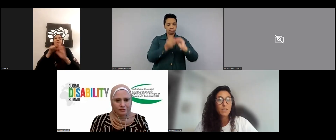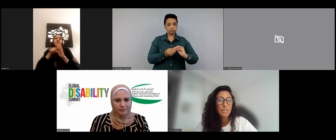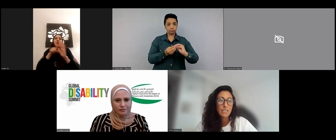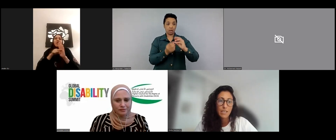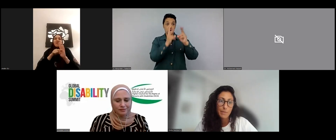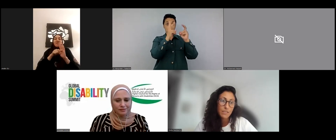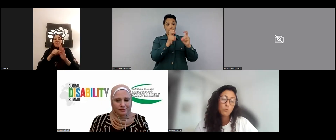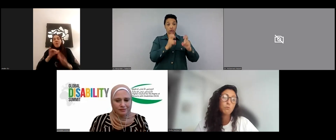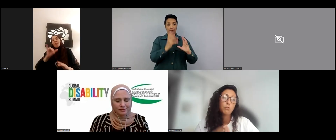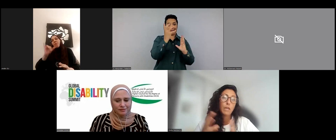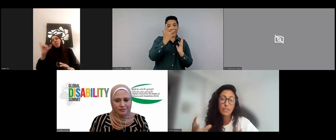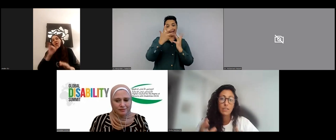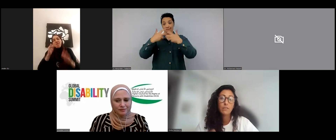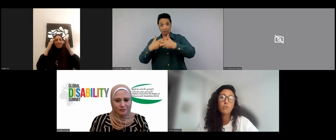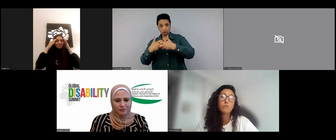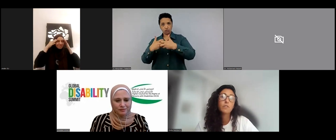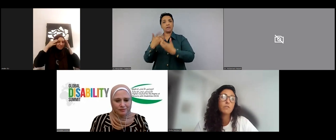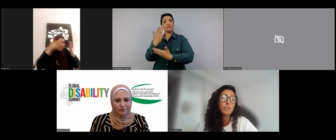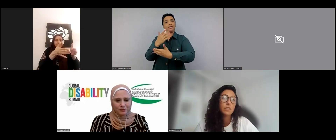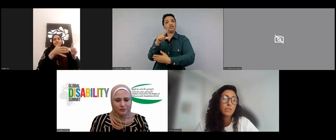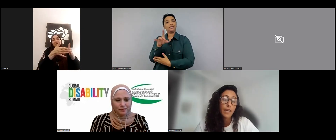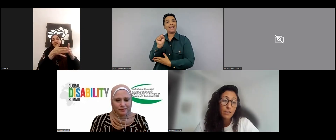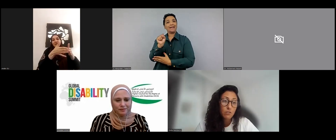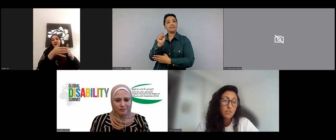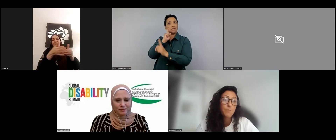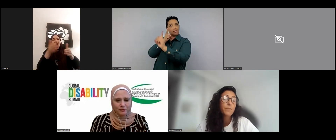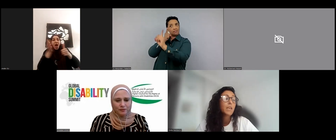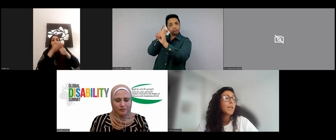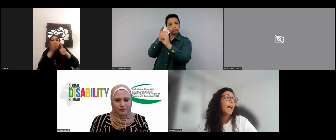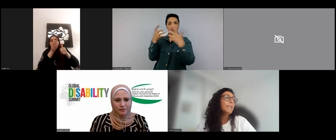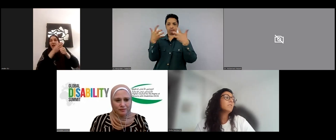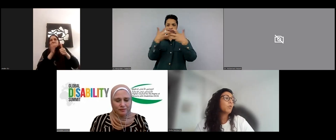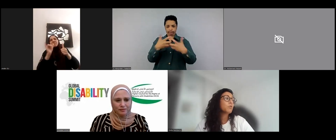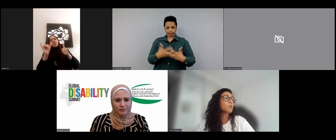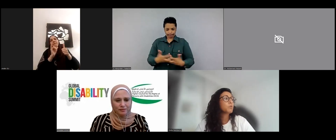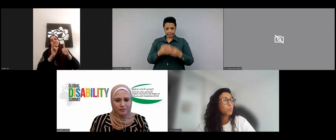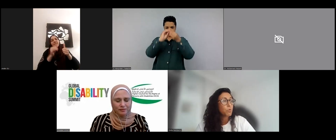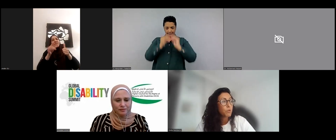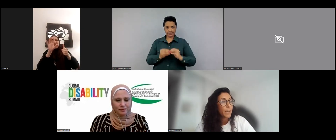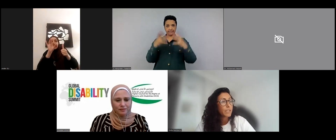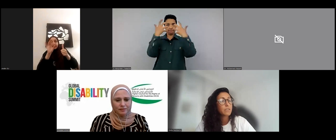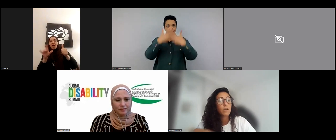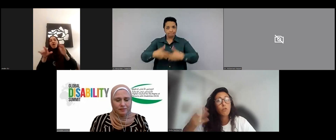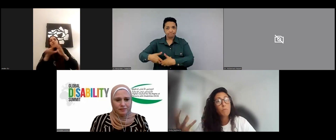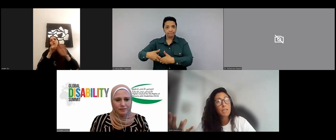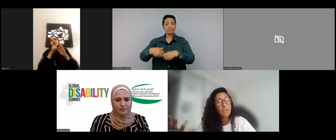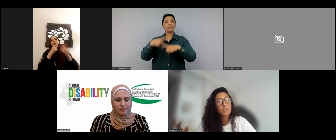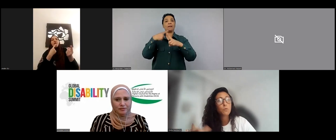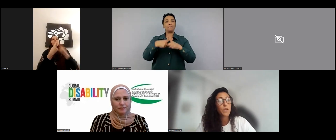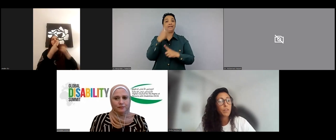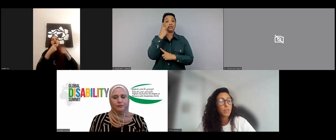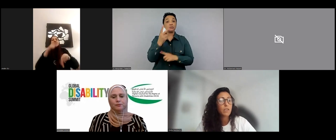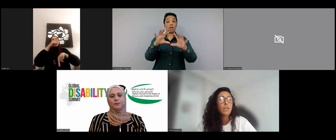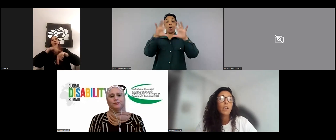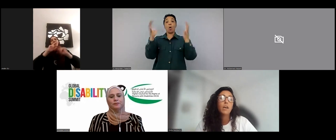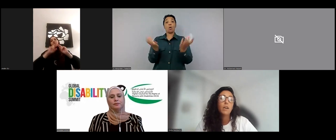Global Disability Summit to connect all of the different cycles. And also to connect the global event